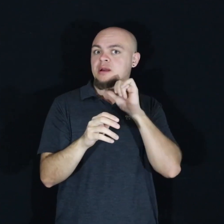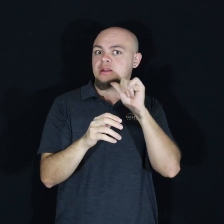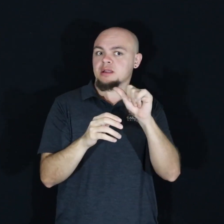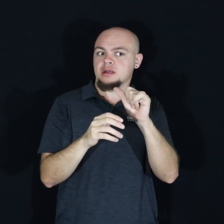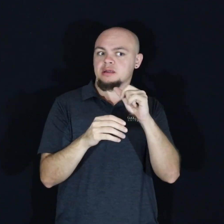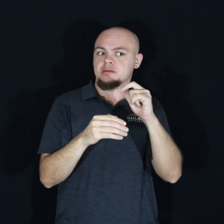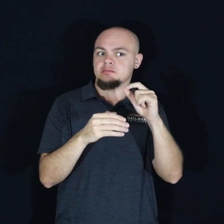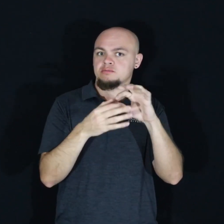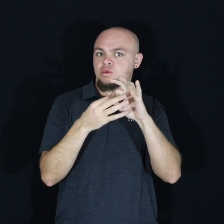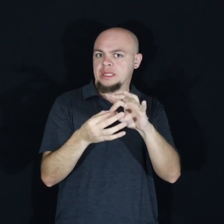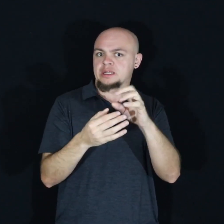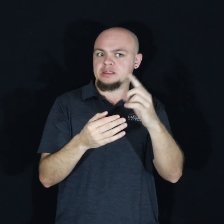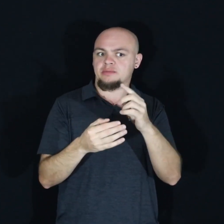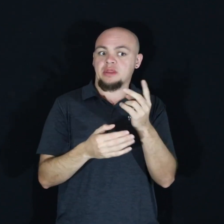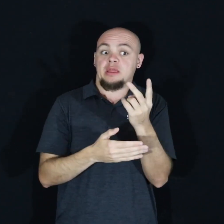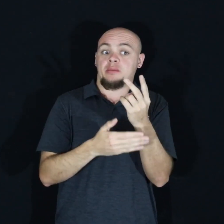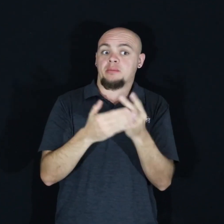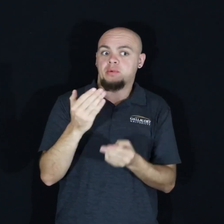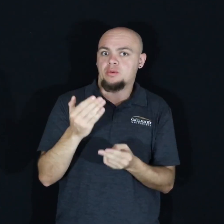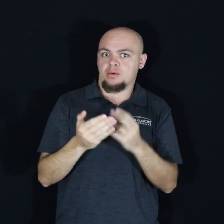Right? Thank you.